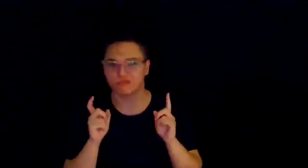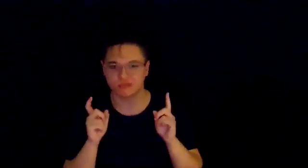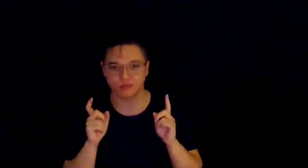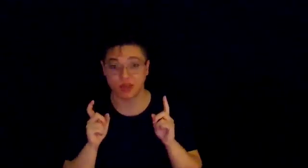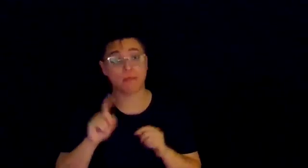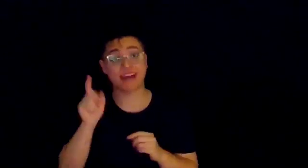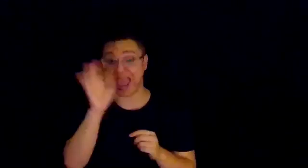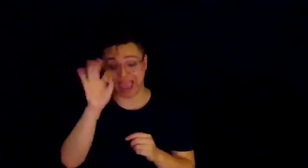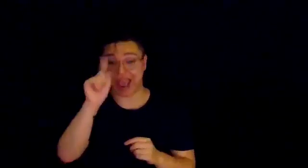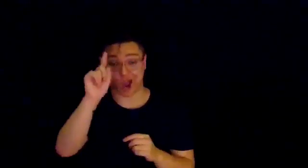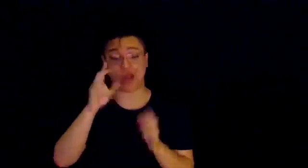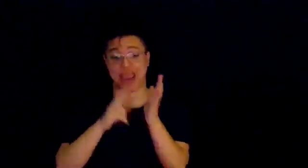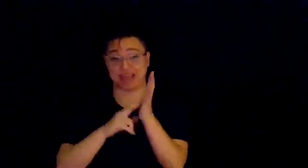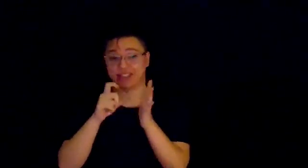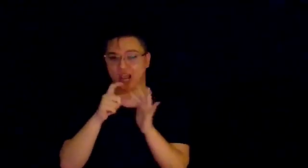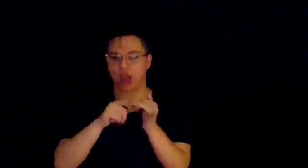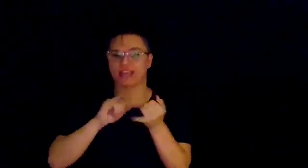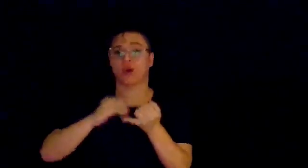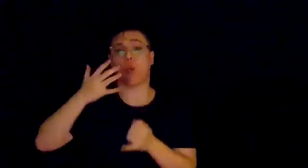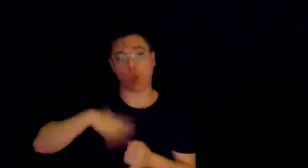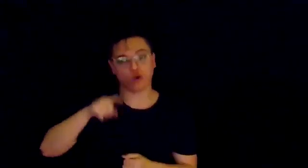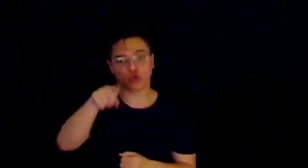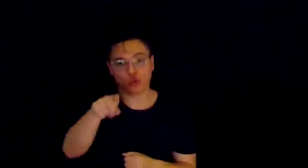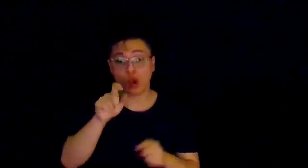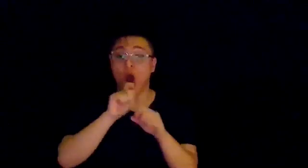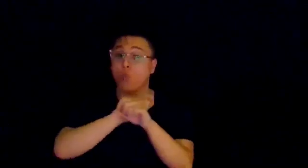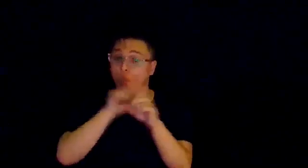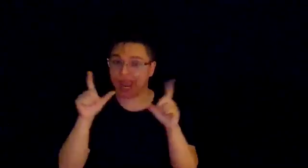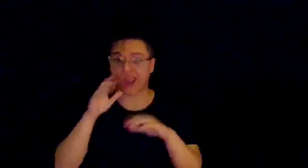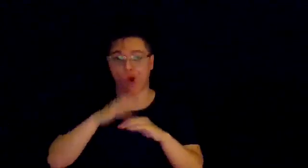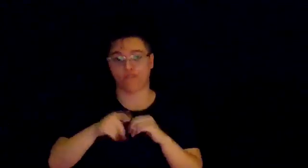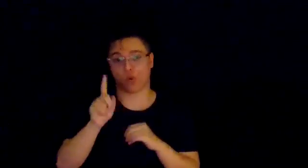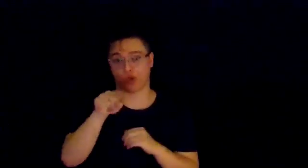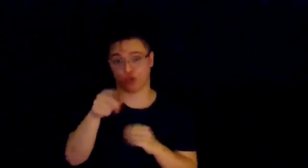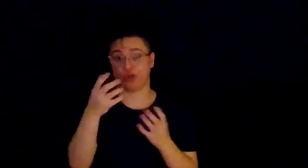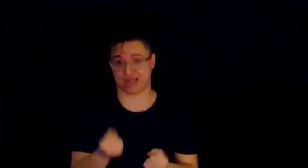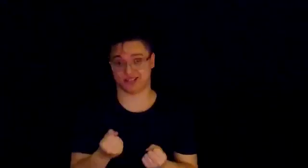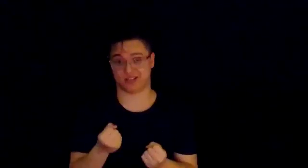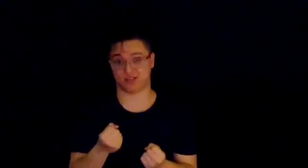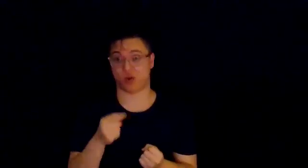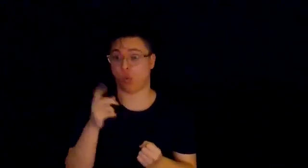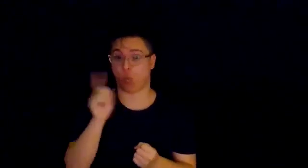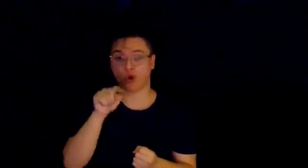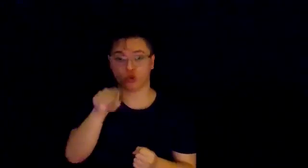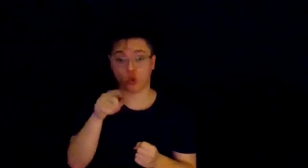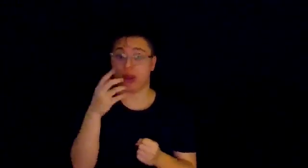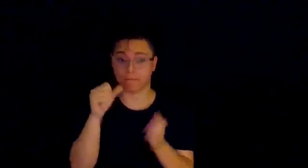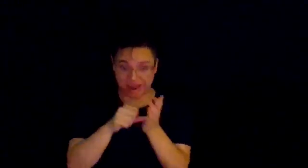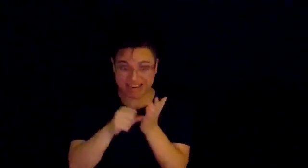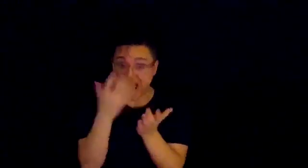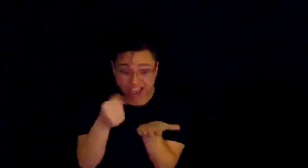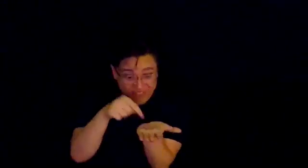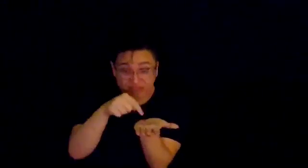background stuff and admin was already organised. But now the NDIS really want you to be aware over what